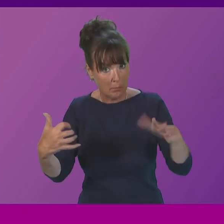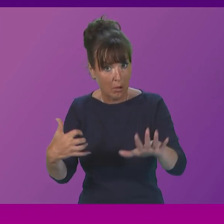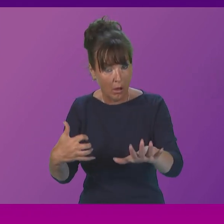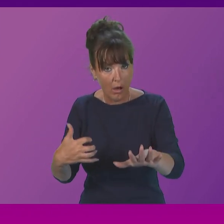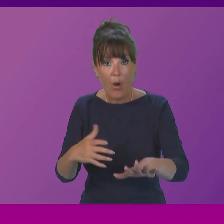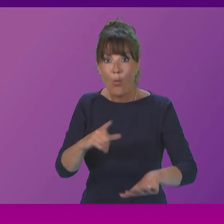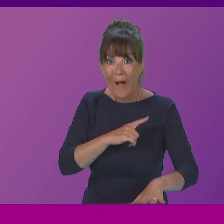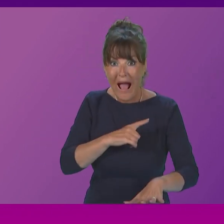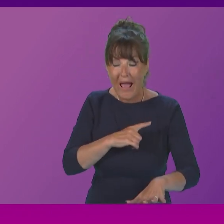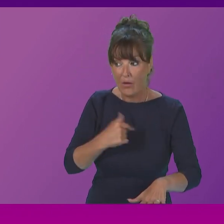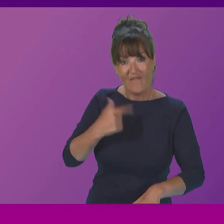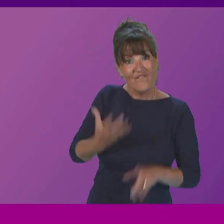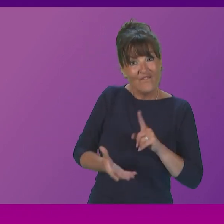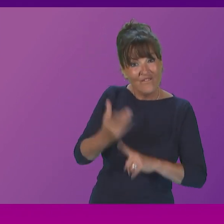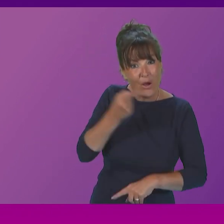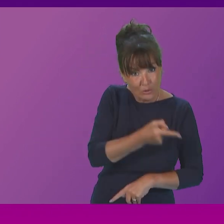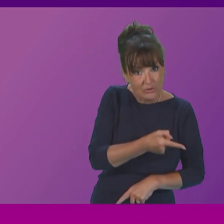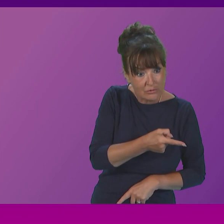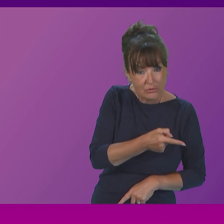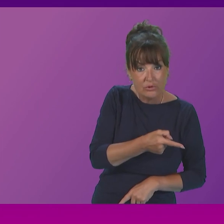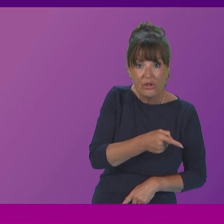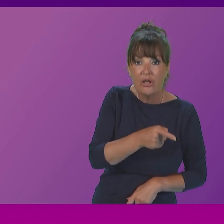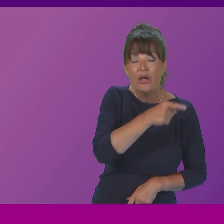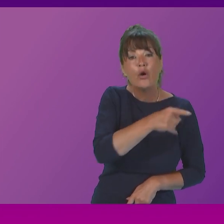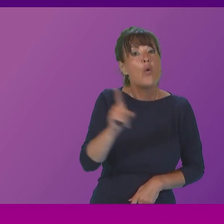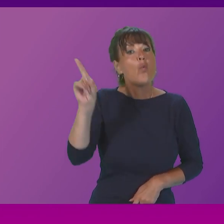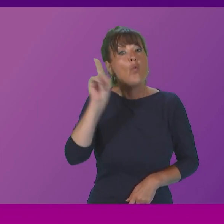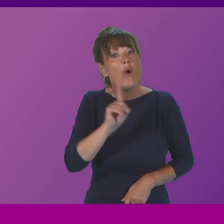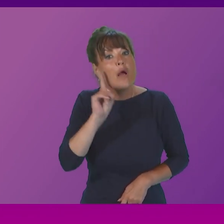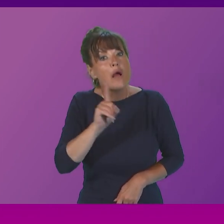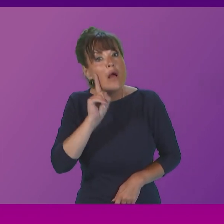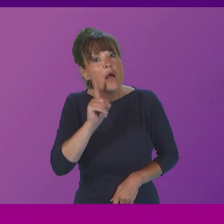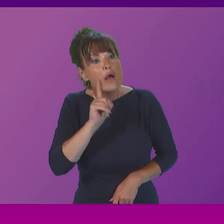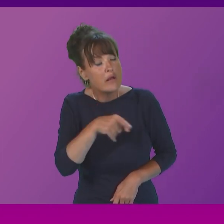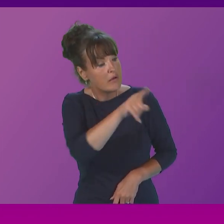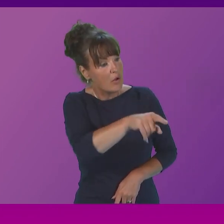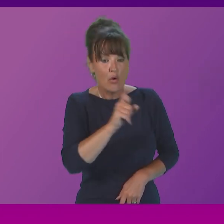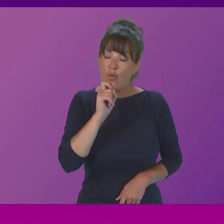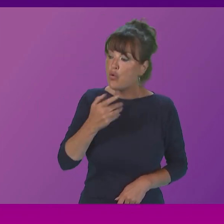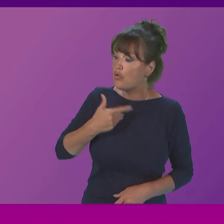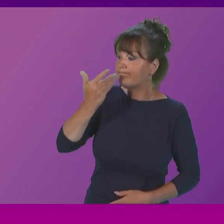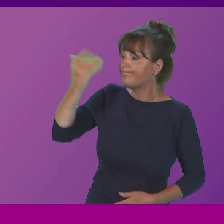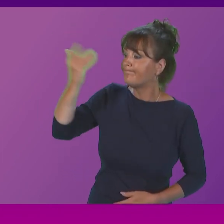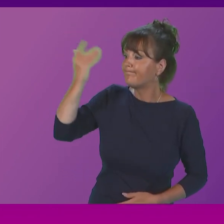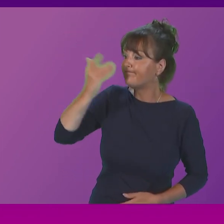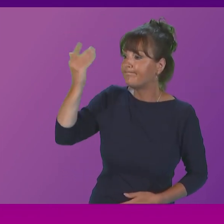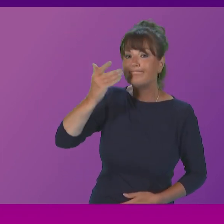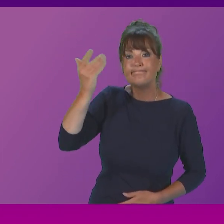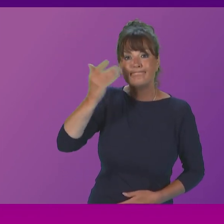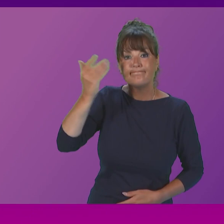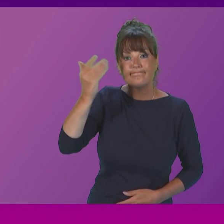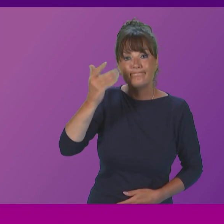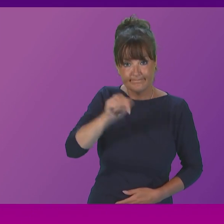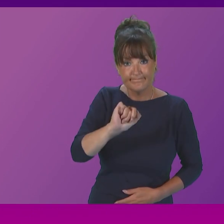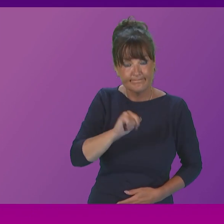who were disproportionately more likely to take interventions from others compared to men in the chamber. So they were more willing to yield their